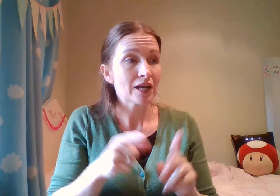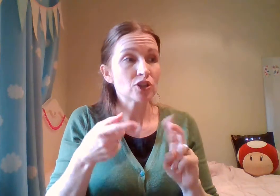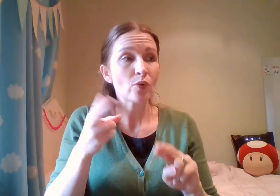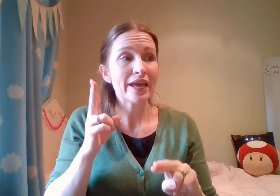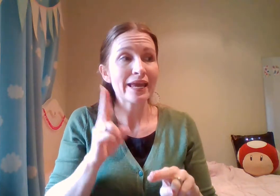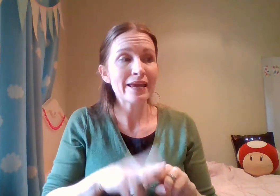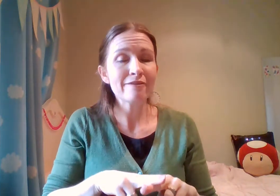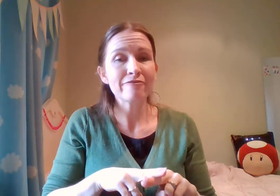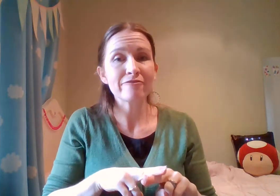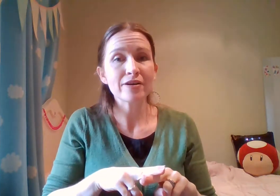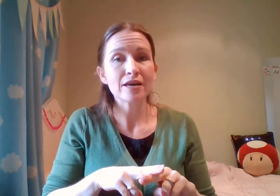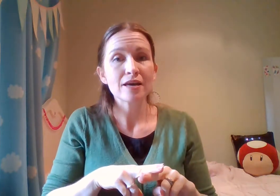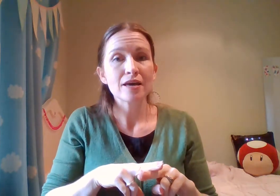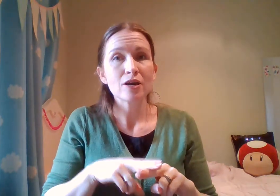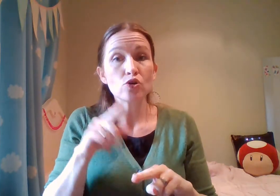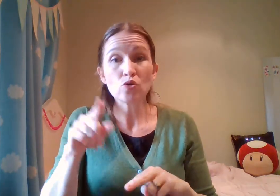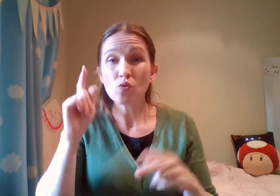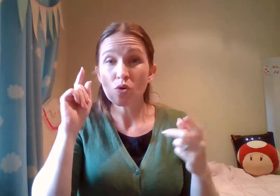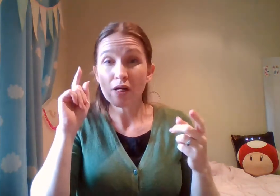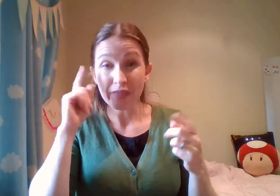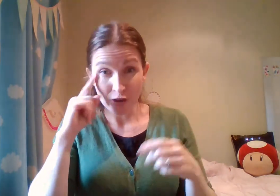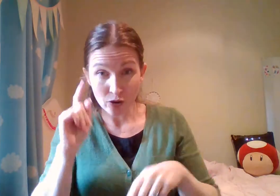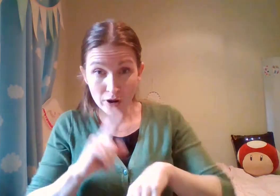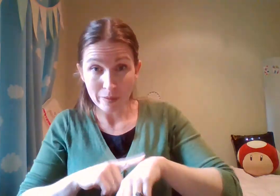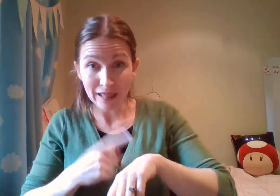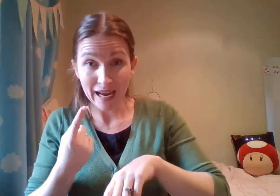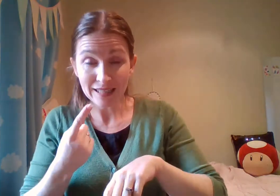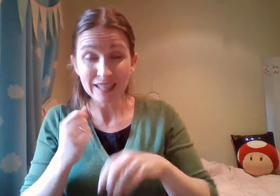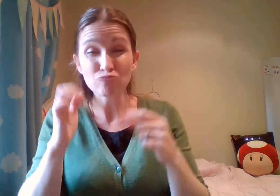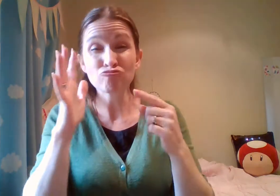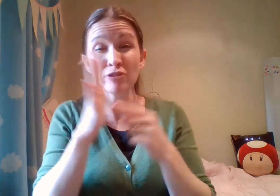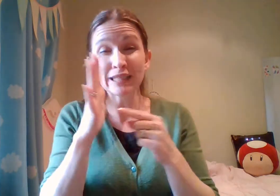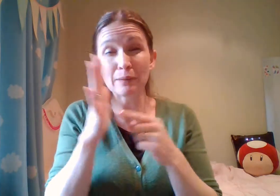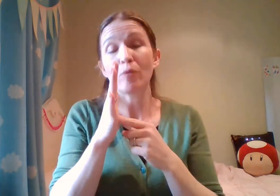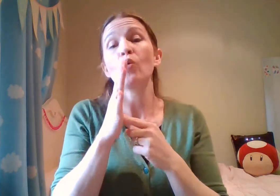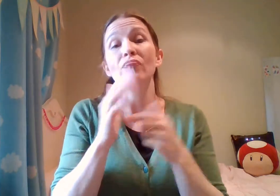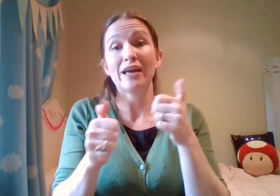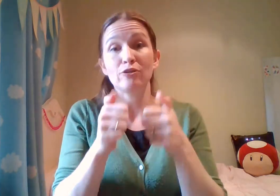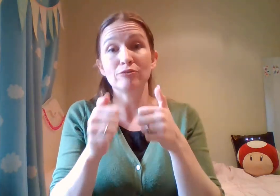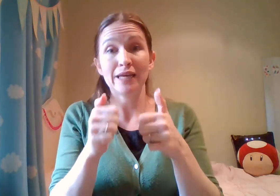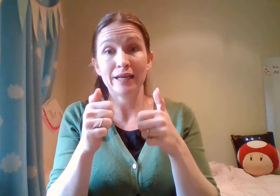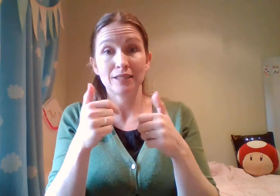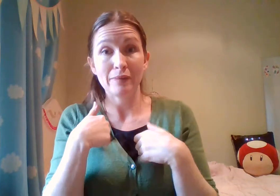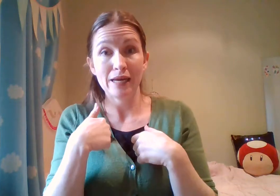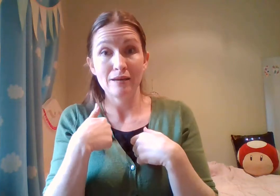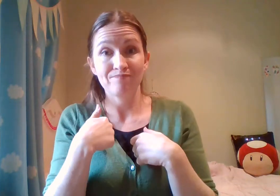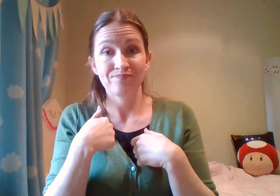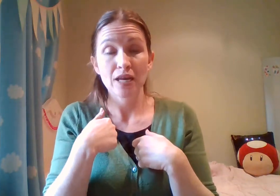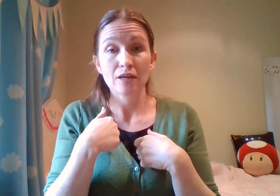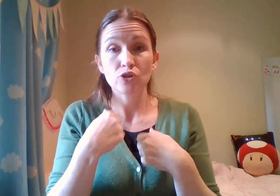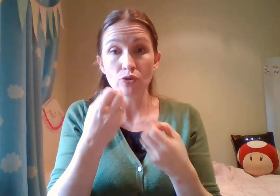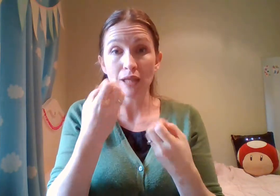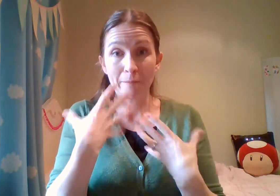So if you think you're going to be late, it's really important that you text me to let me